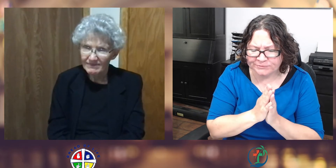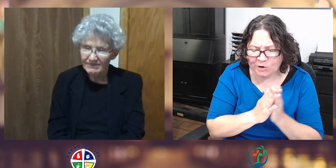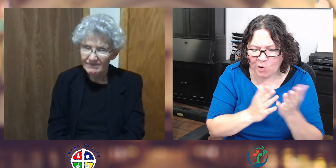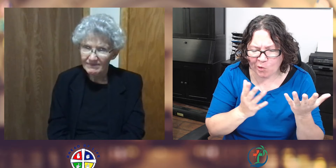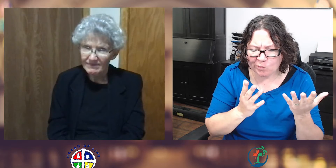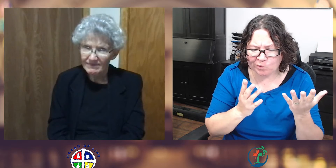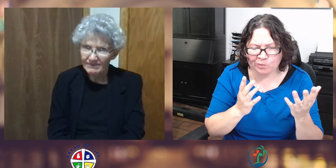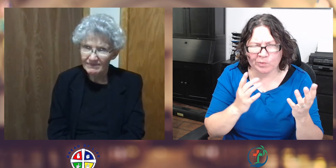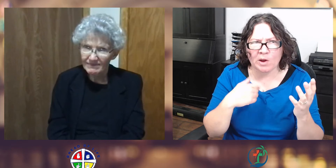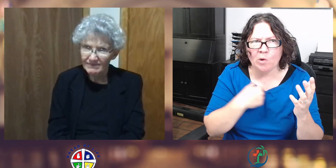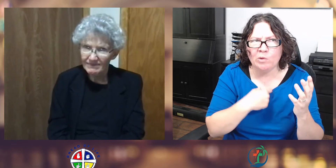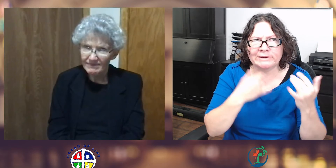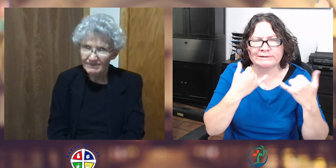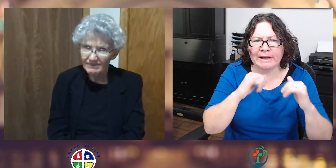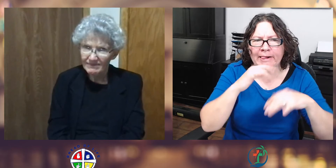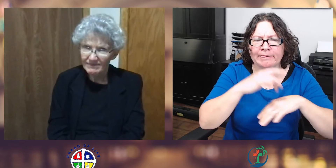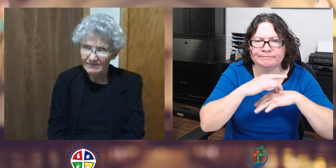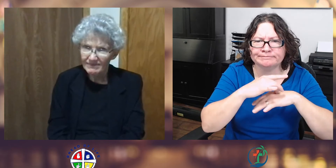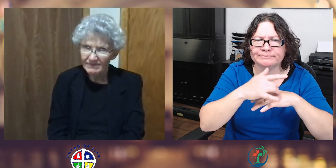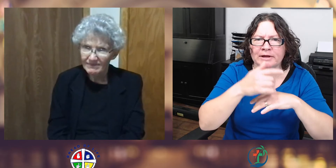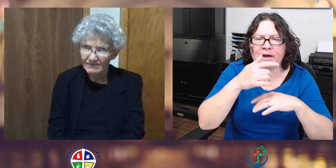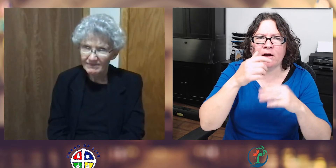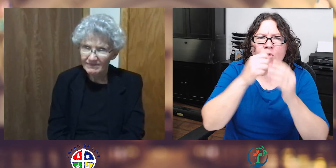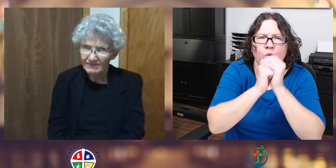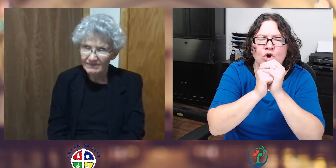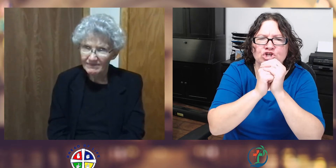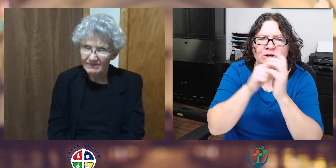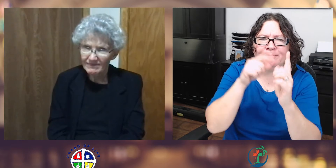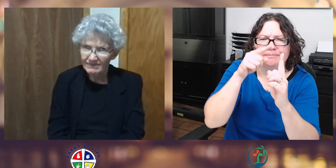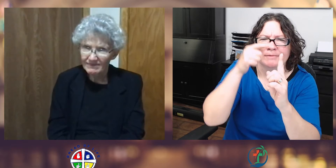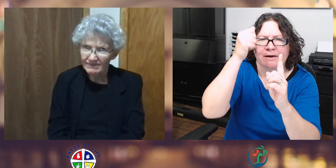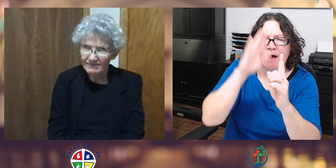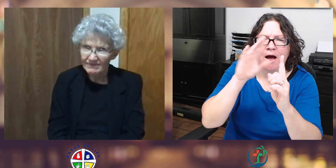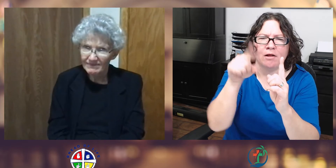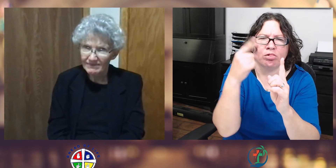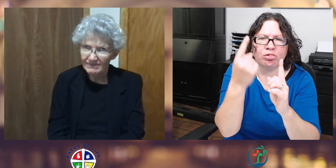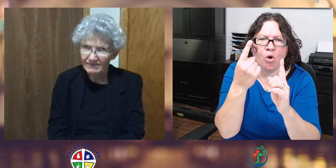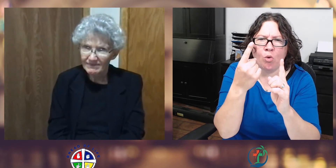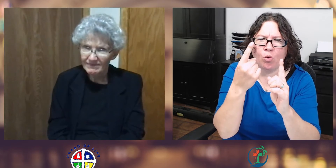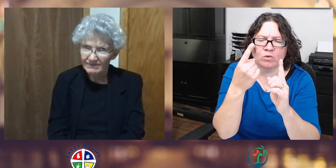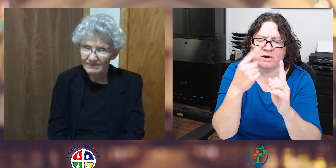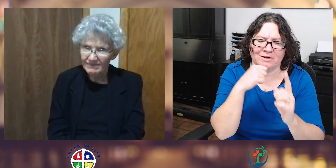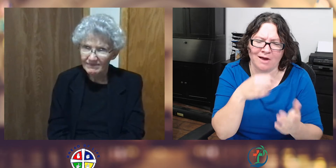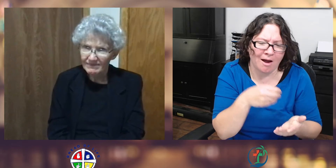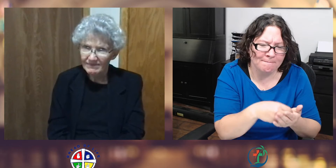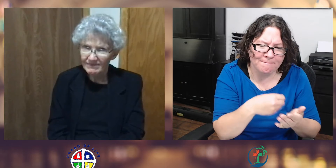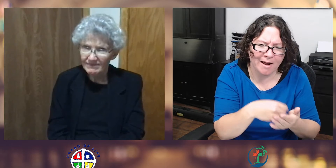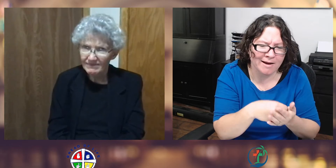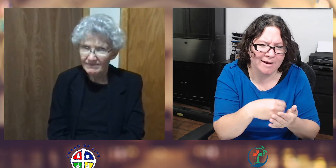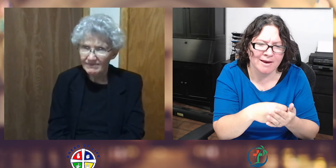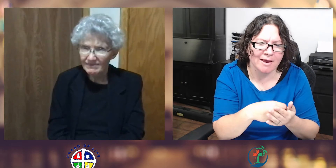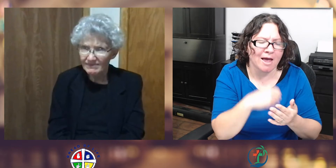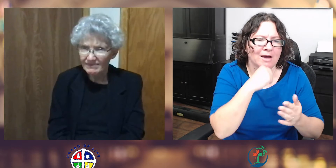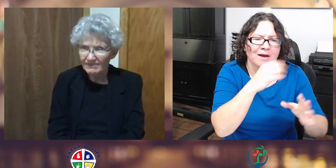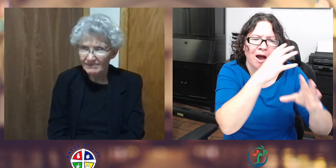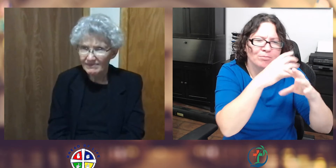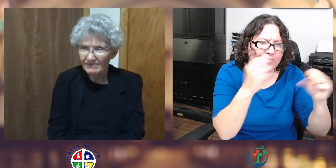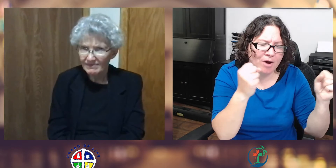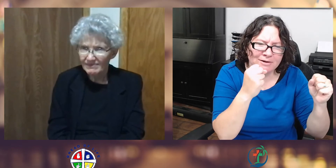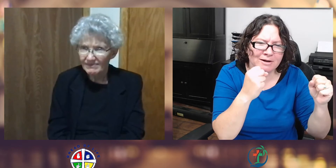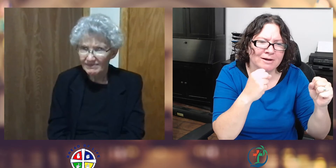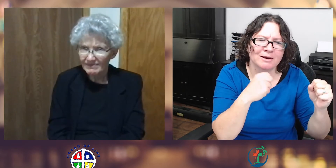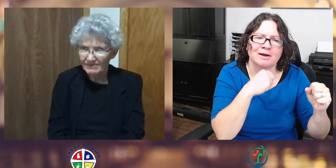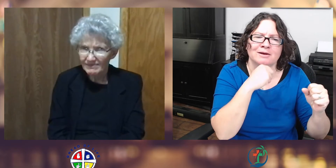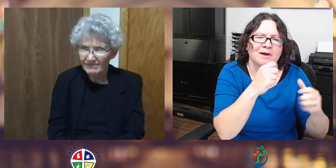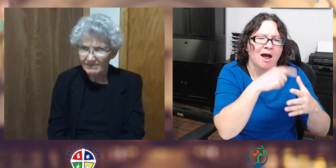do it. Ah, then who? A young smart friend. Thomas? No,